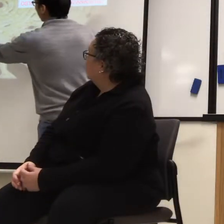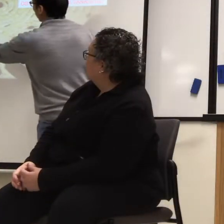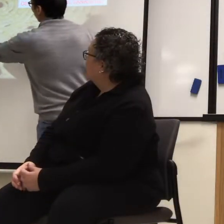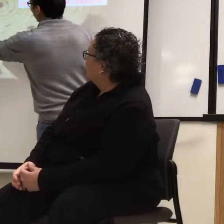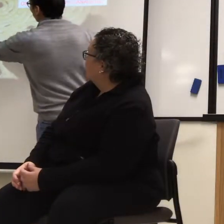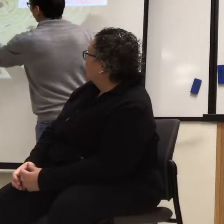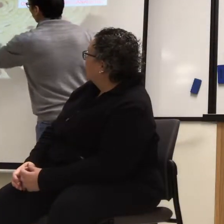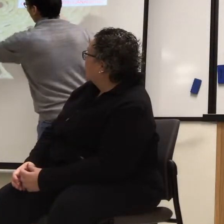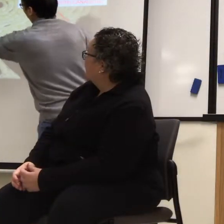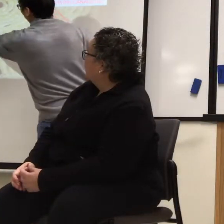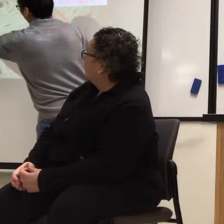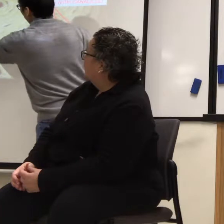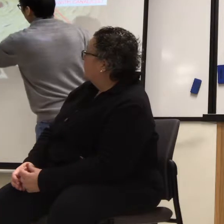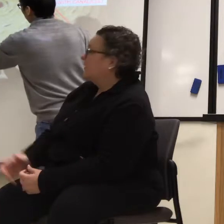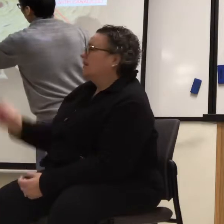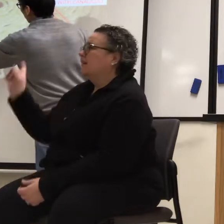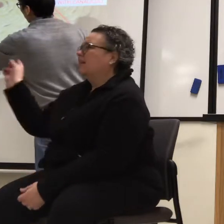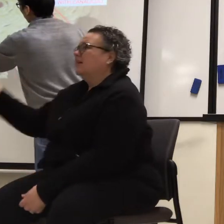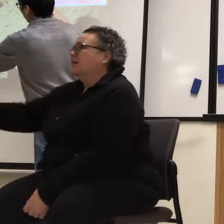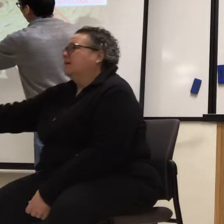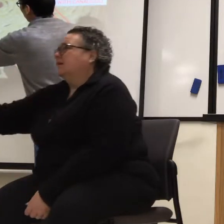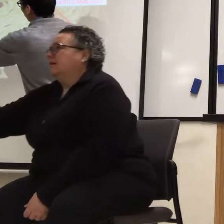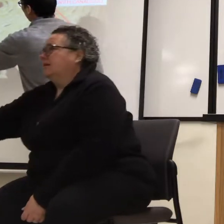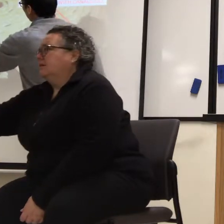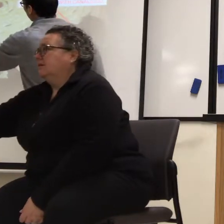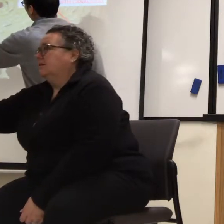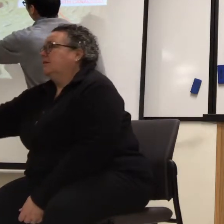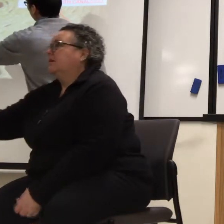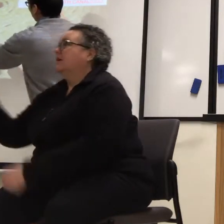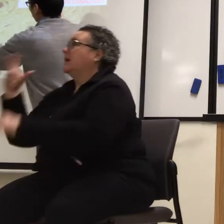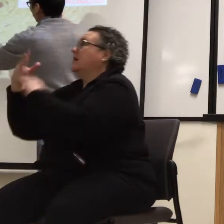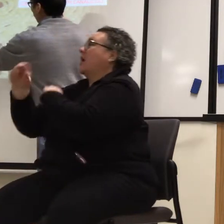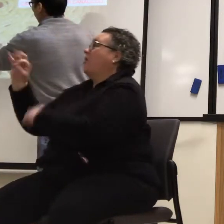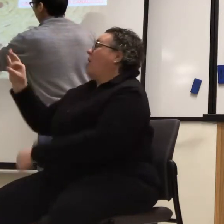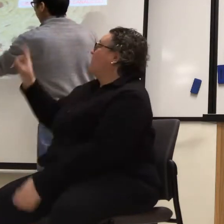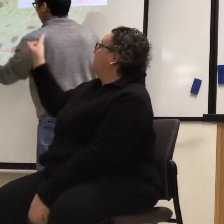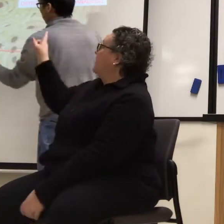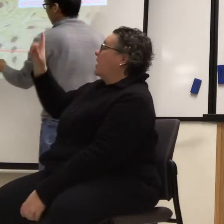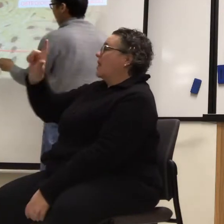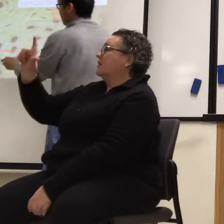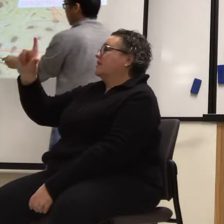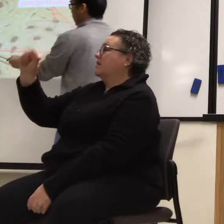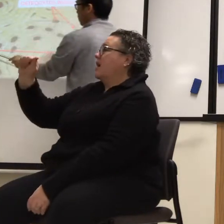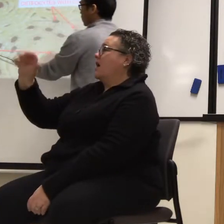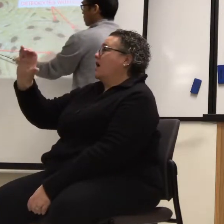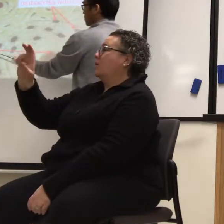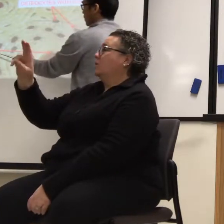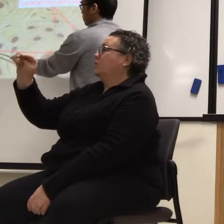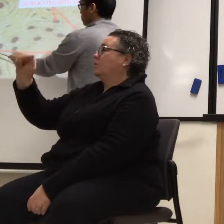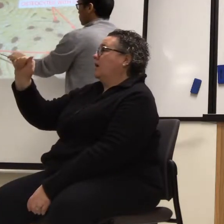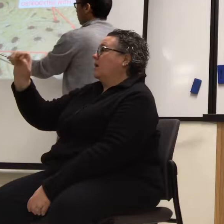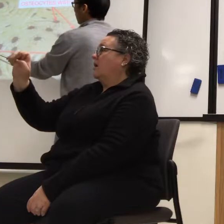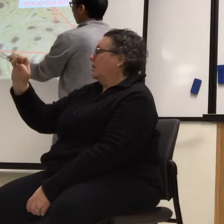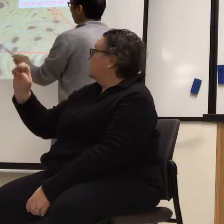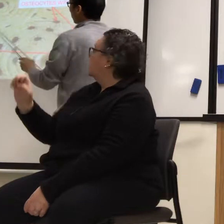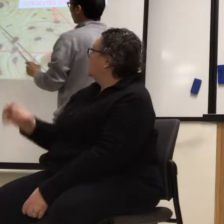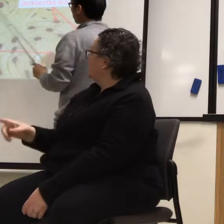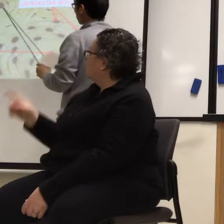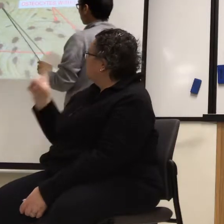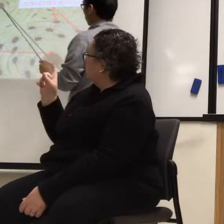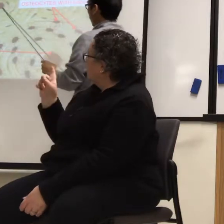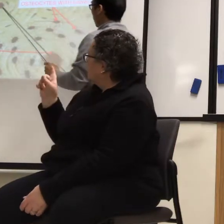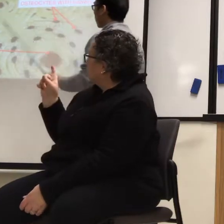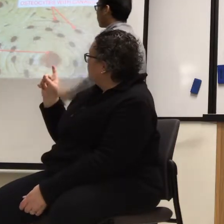I was going for lacuna. I got cut off. It says lacuna. Okay. The gap fillers, interstitial